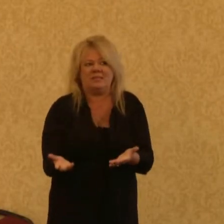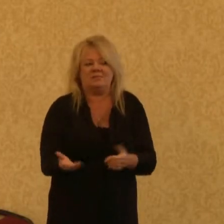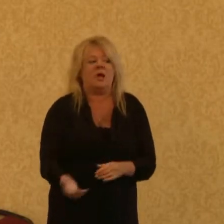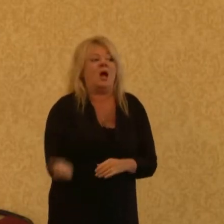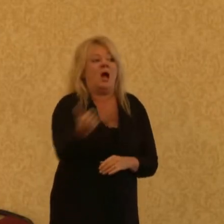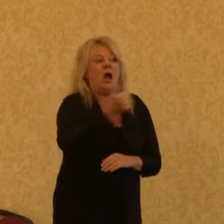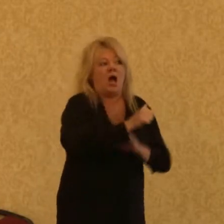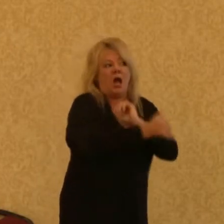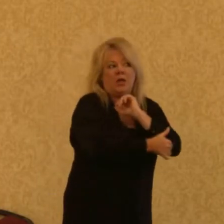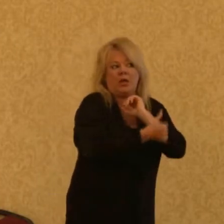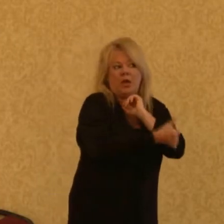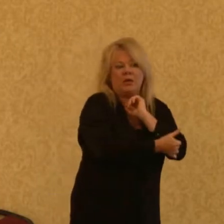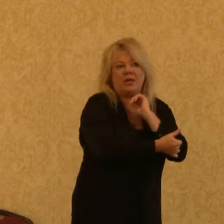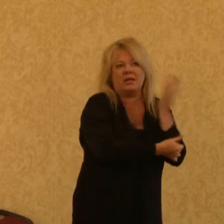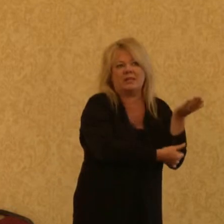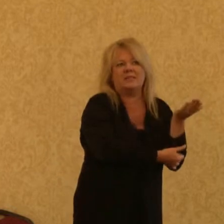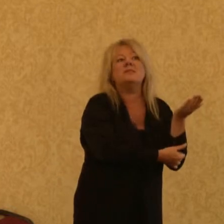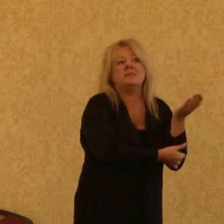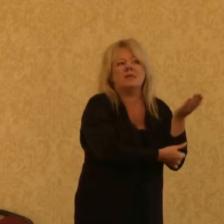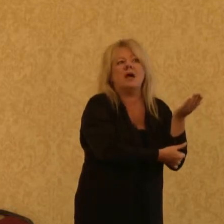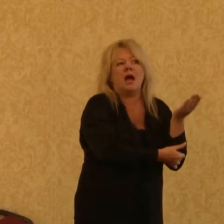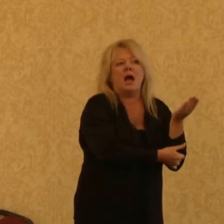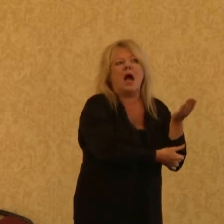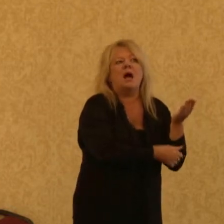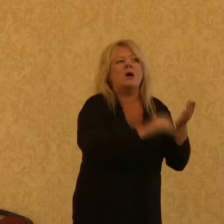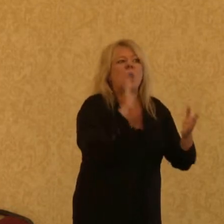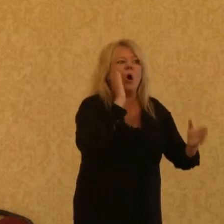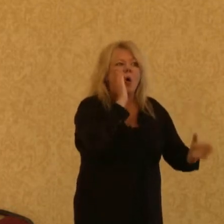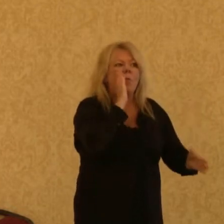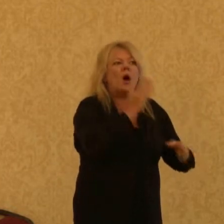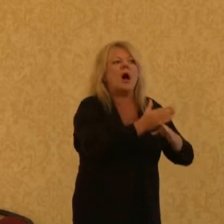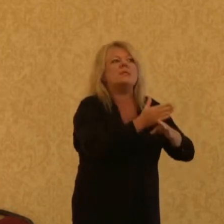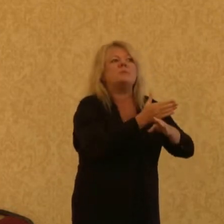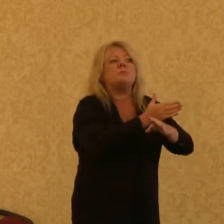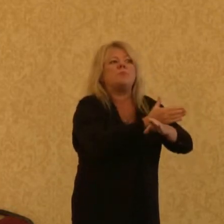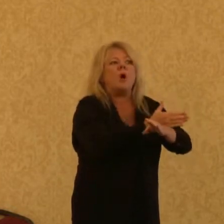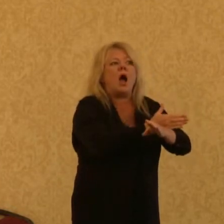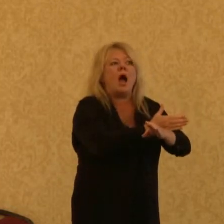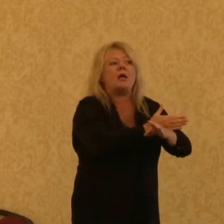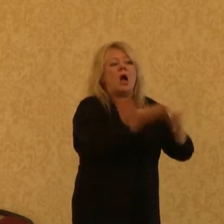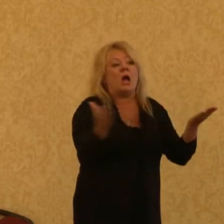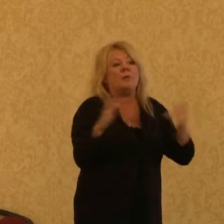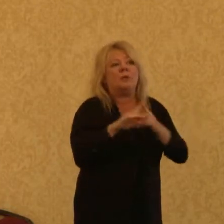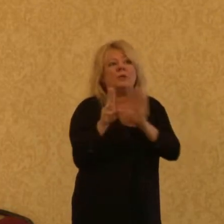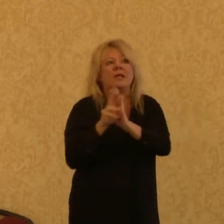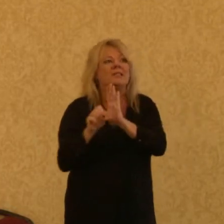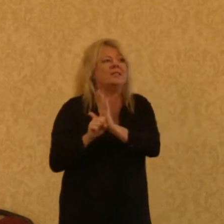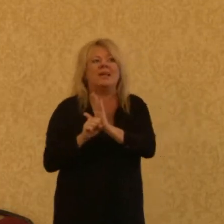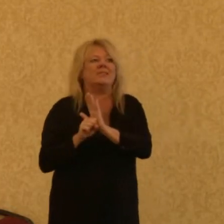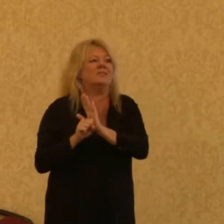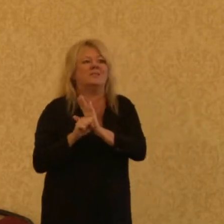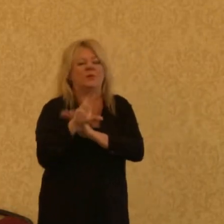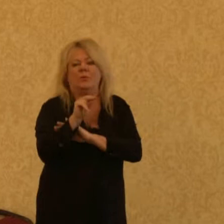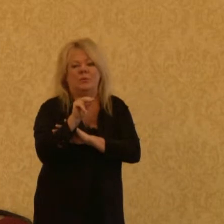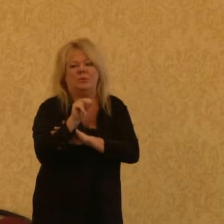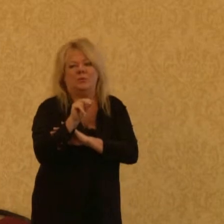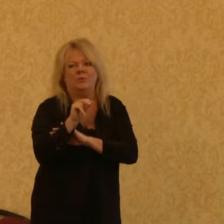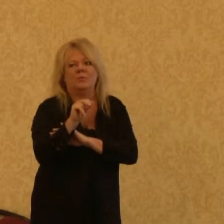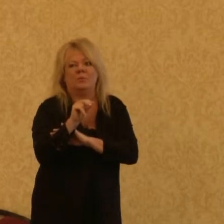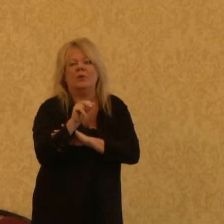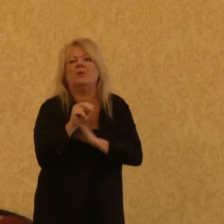There were countries that were almost ahead of the United States, for example, Brazil, but that would be in the largest